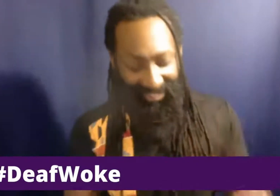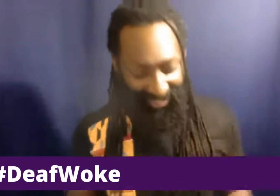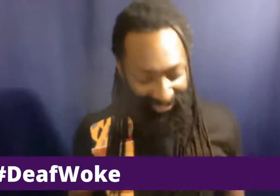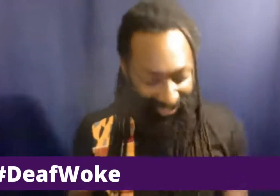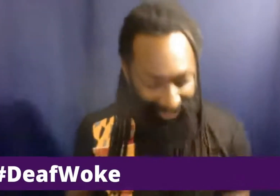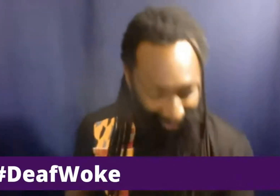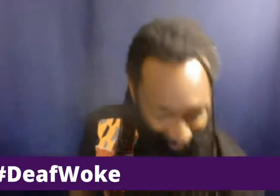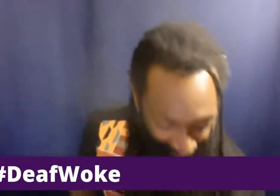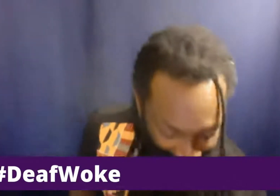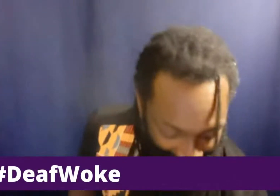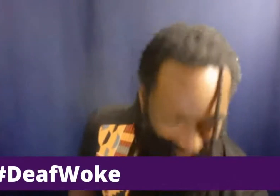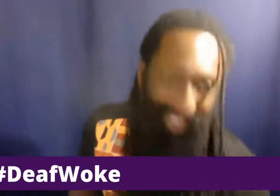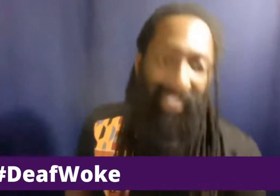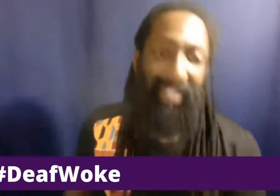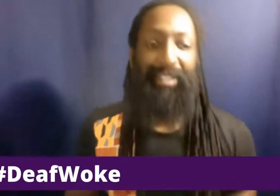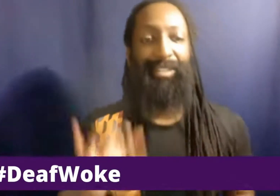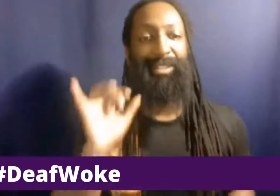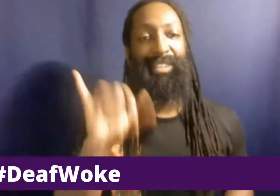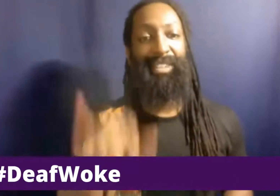Whoa.